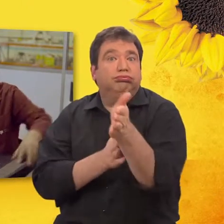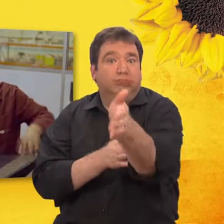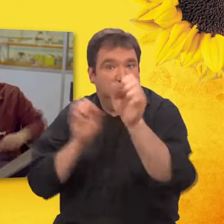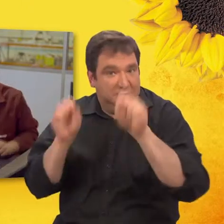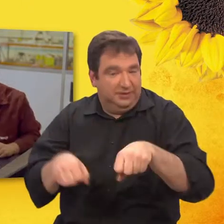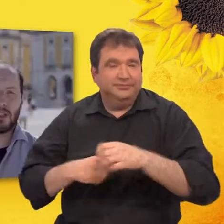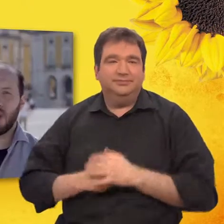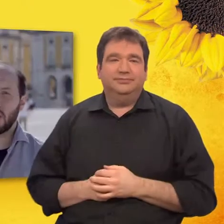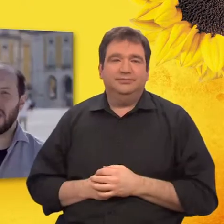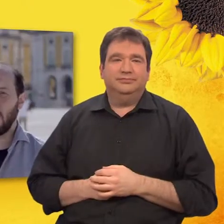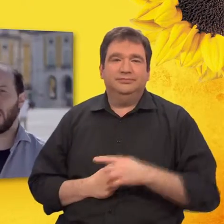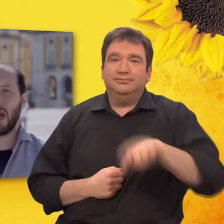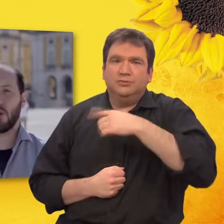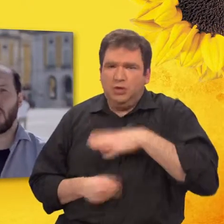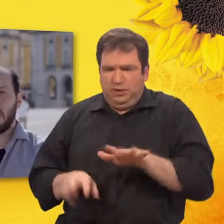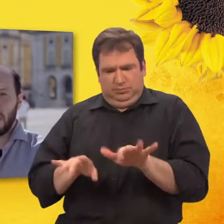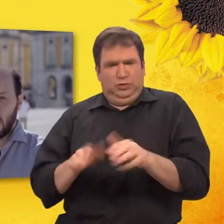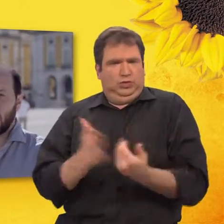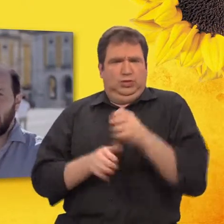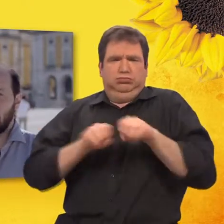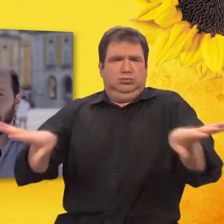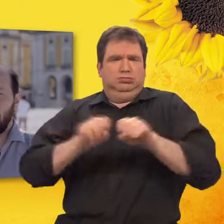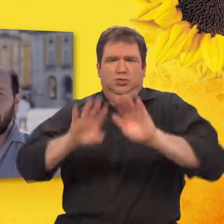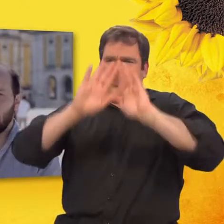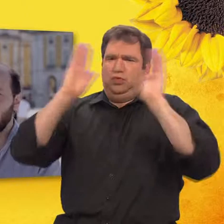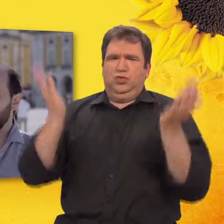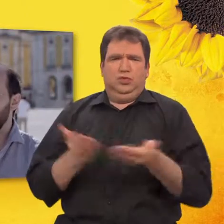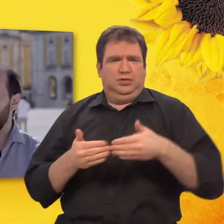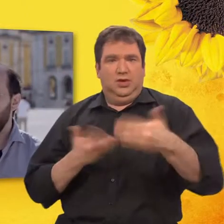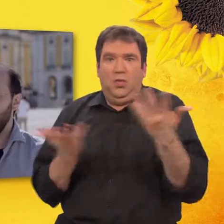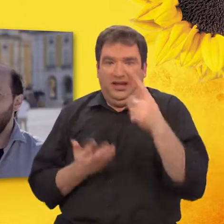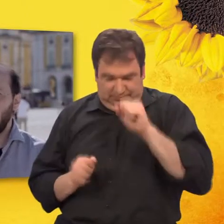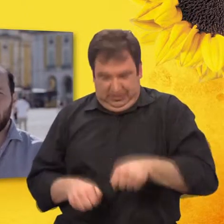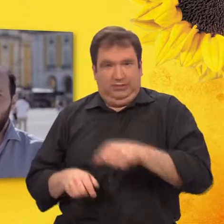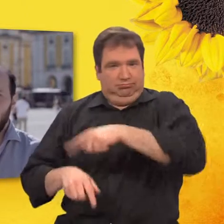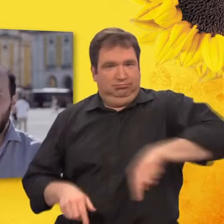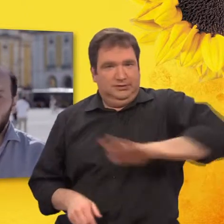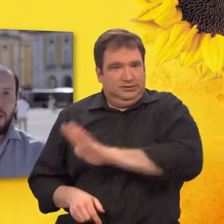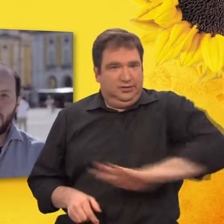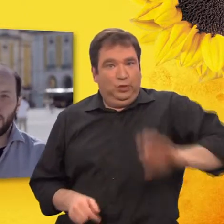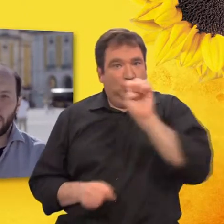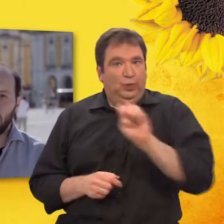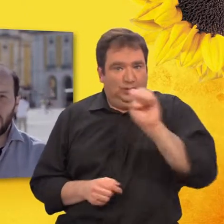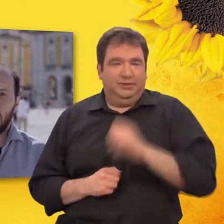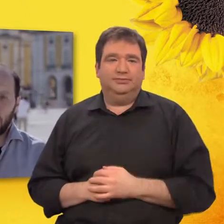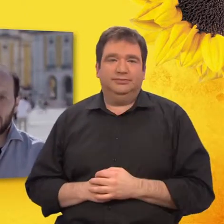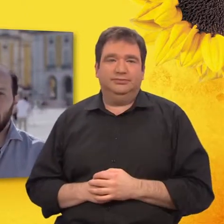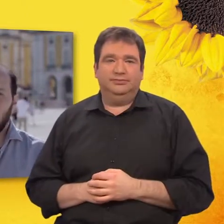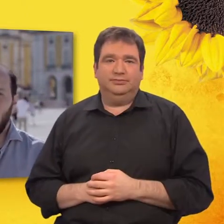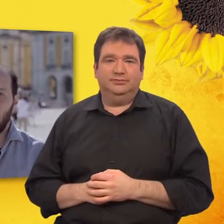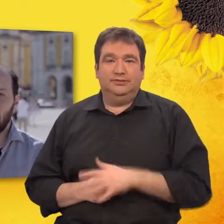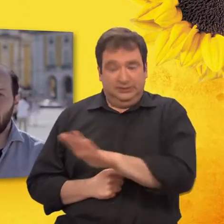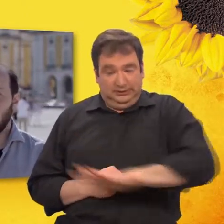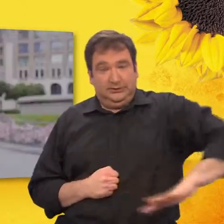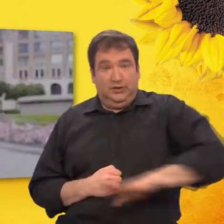towards growth. Se nós quisermos criar os novos Silicon Valleys do futuro, onde é que os podemos criar? Do meu ponto de vista, precisamente